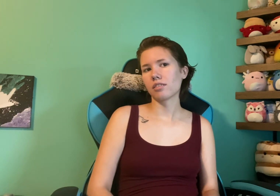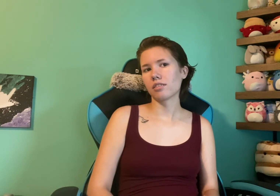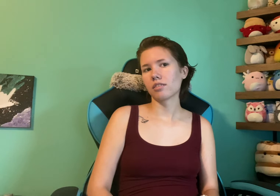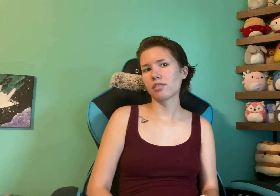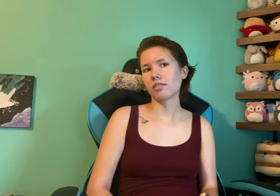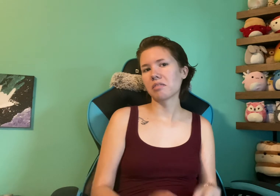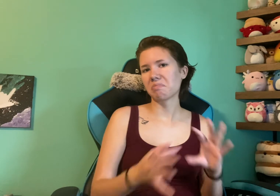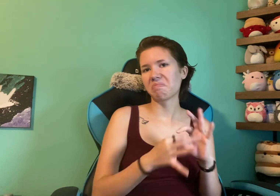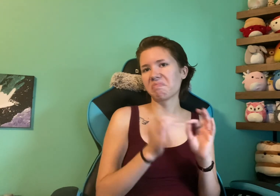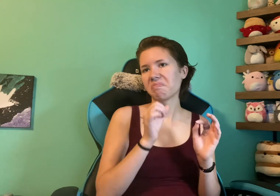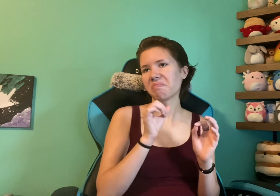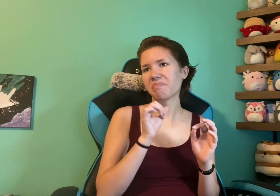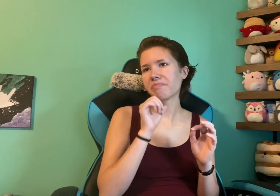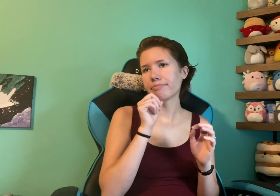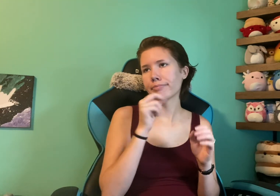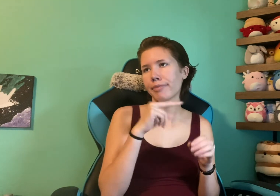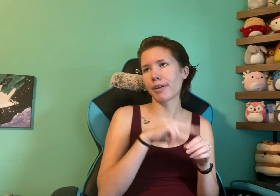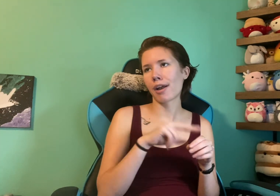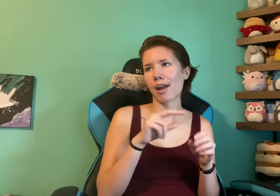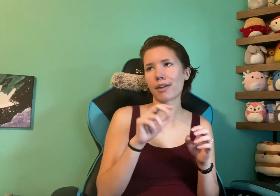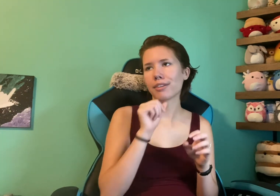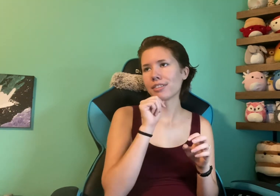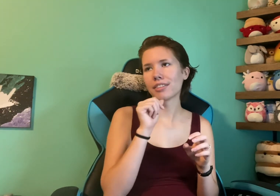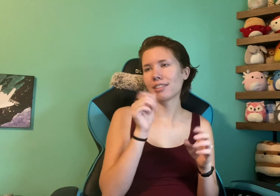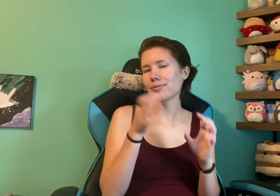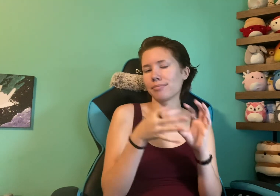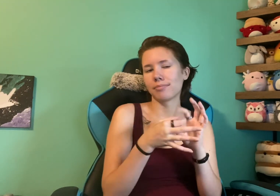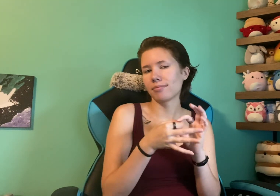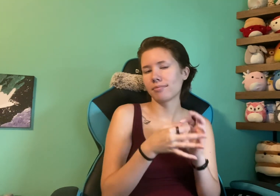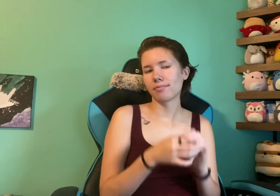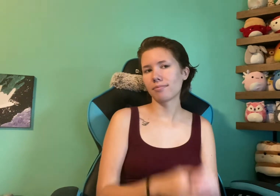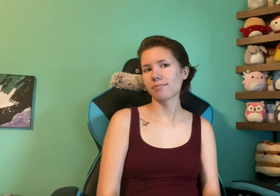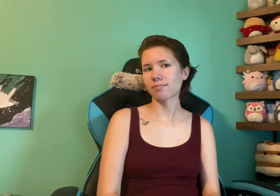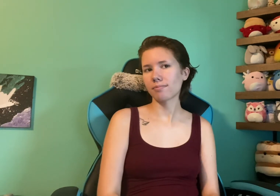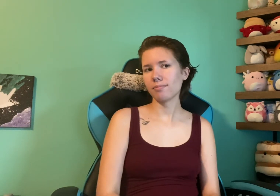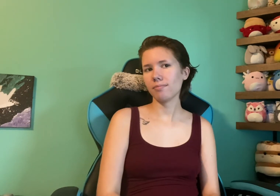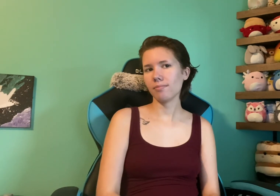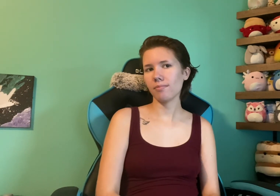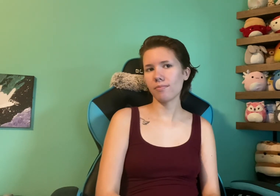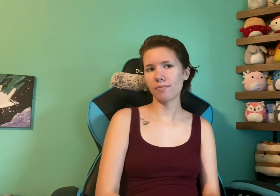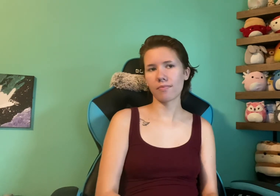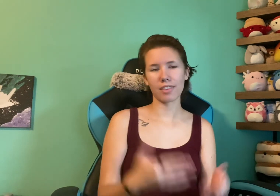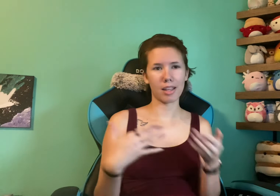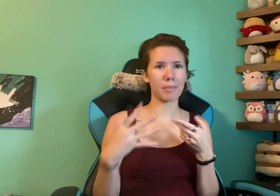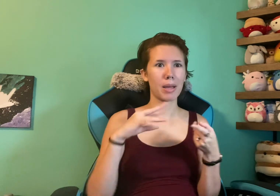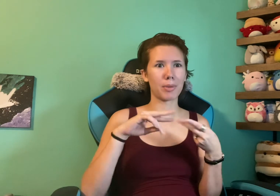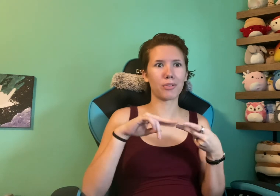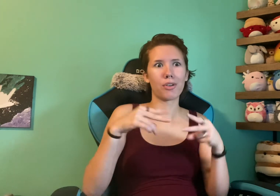orbits of Triton and Nereid, and they may reverse directions in the future. Again, it doesn't say